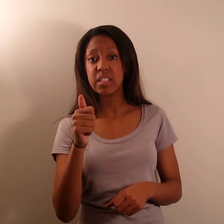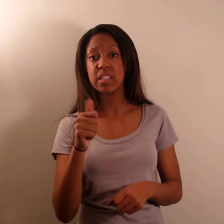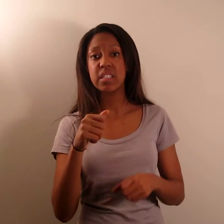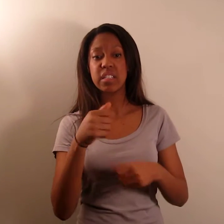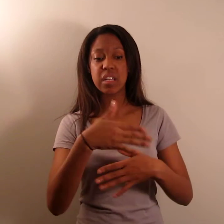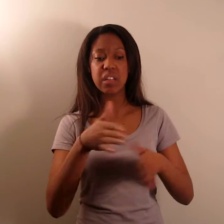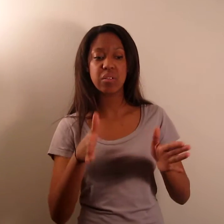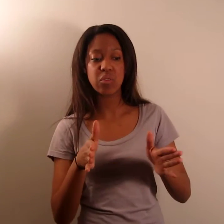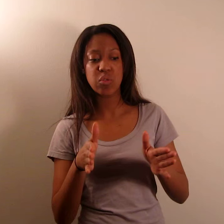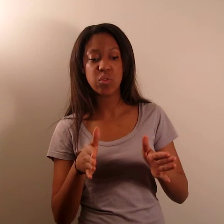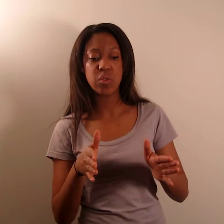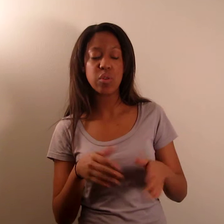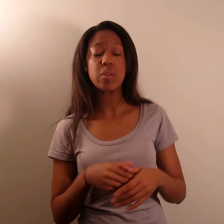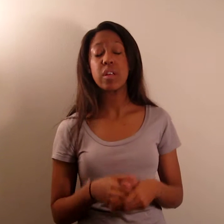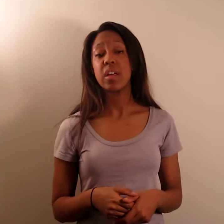governesses.